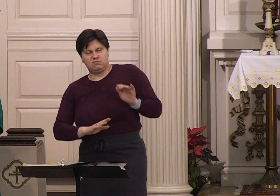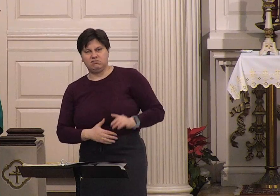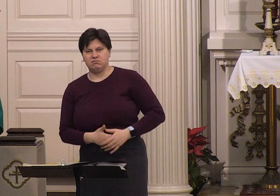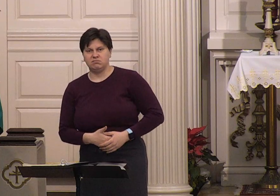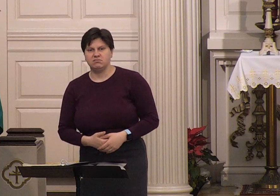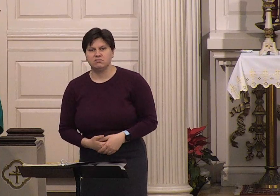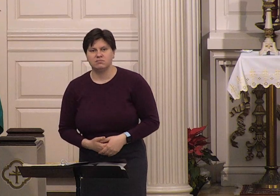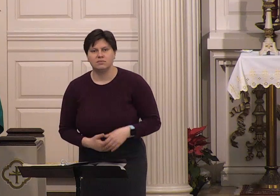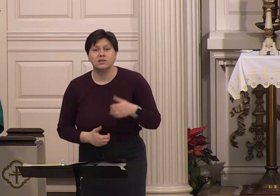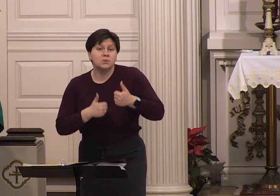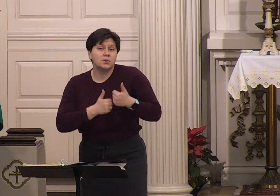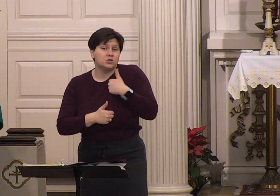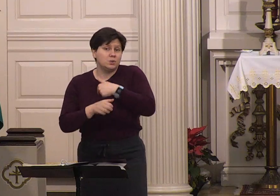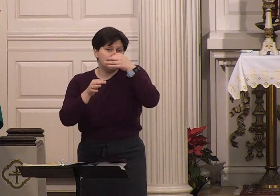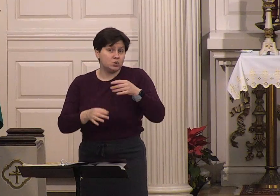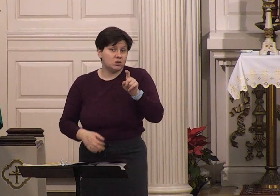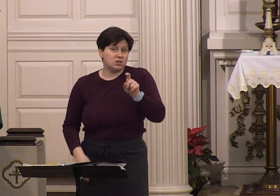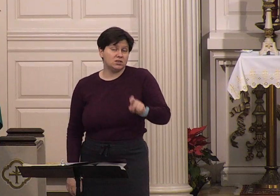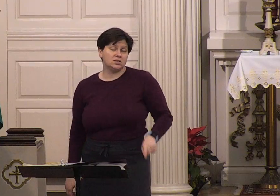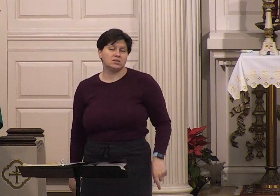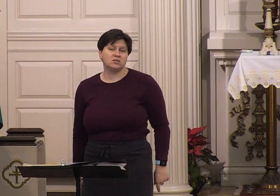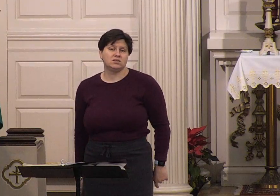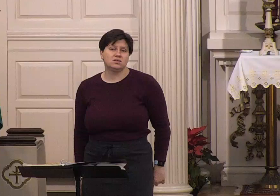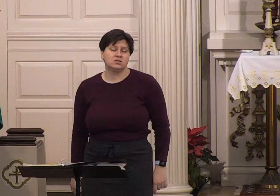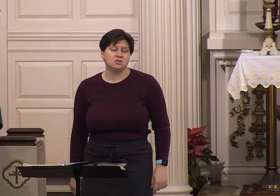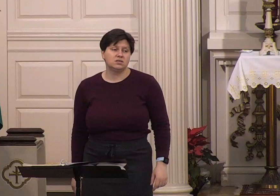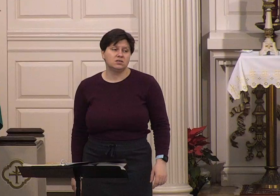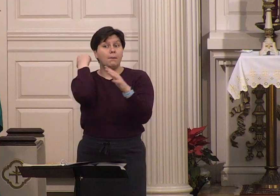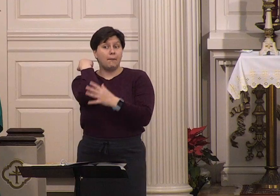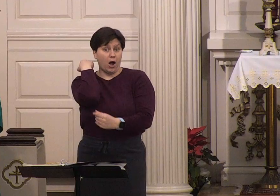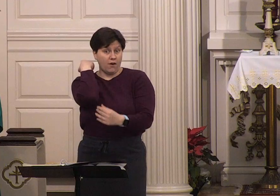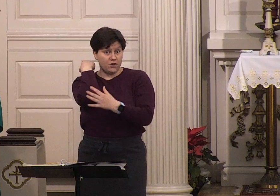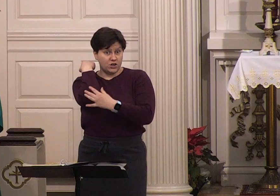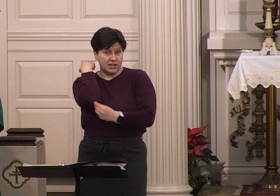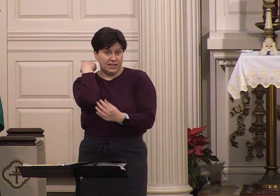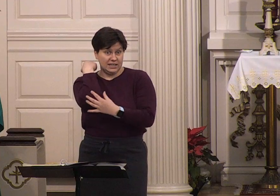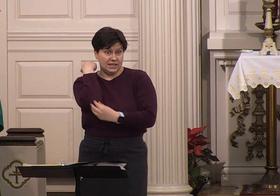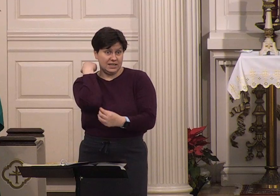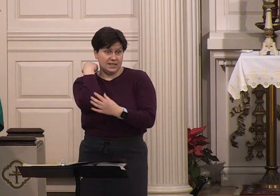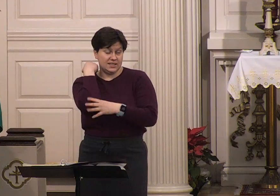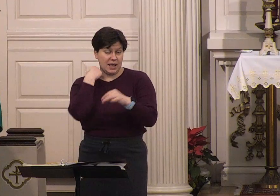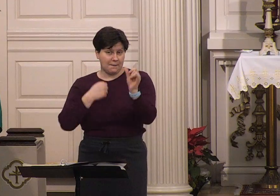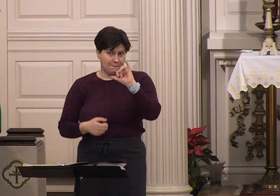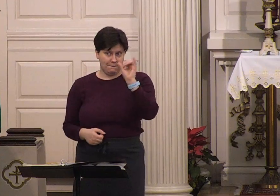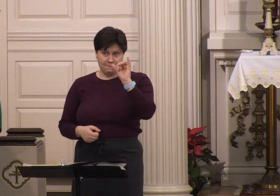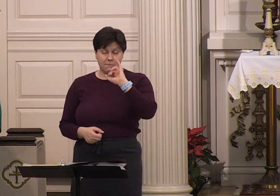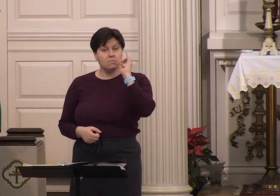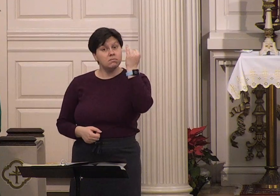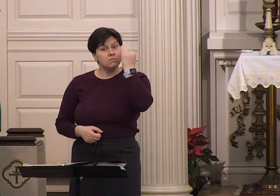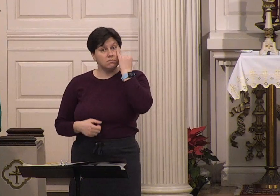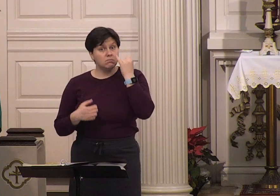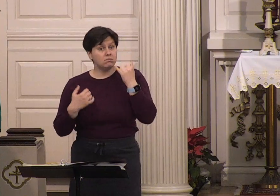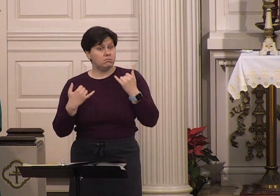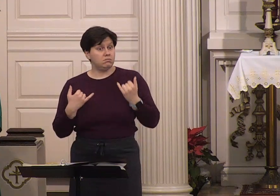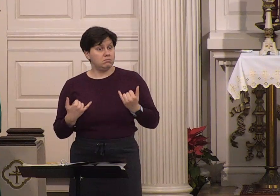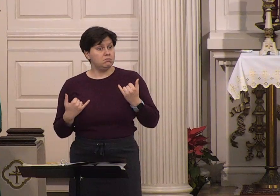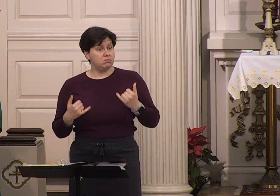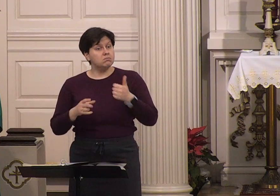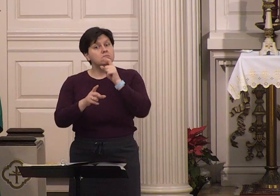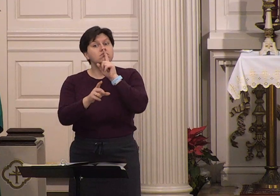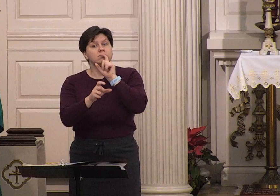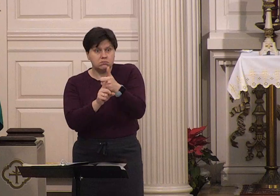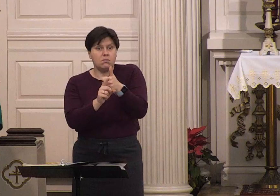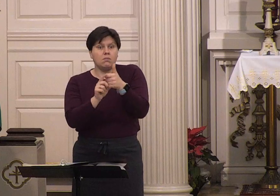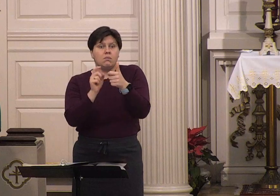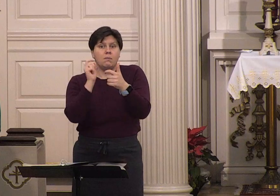do we choose? Poverty is like that too. If right now you are poor, I